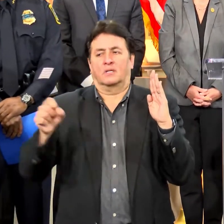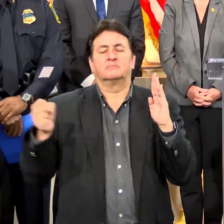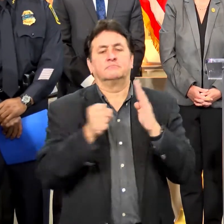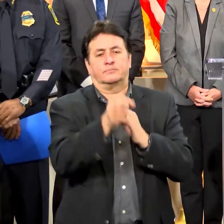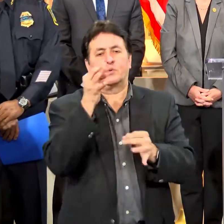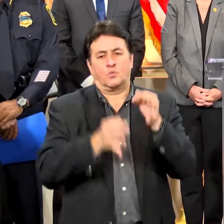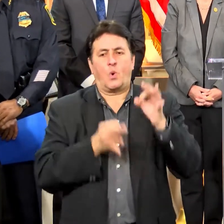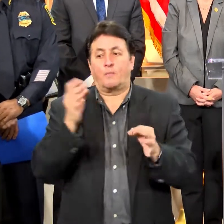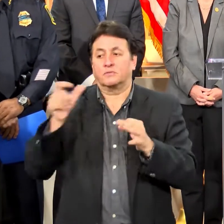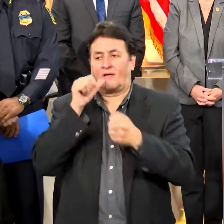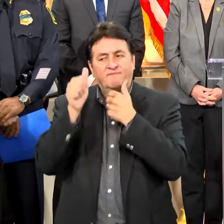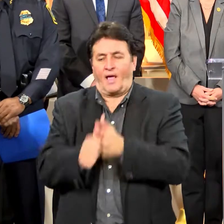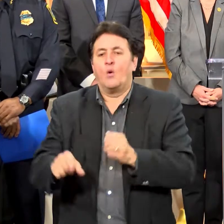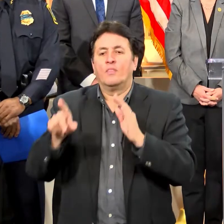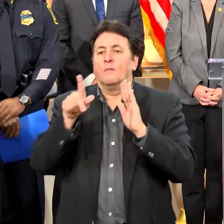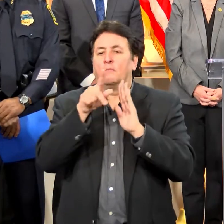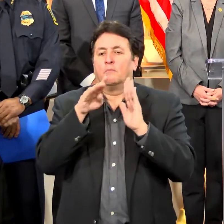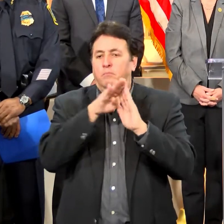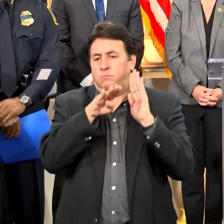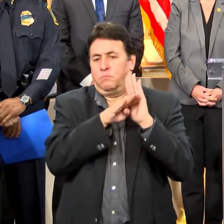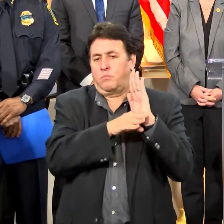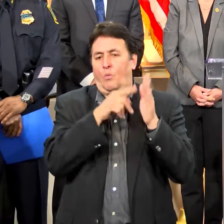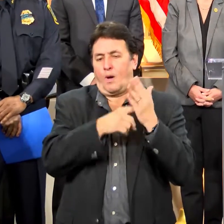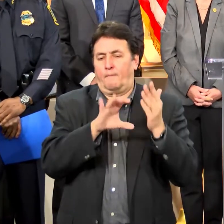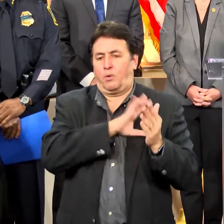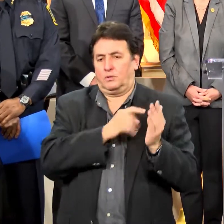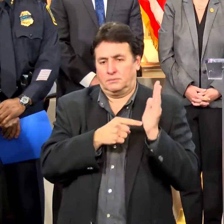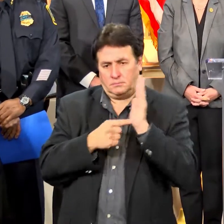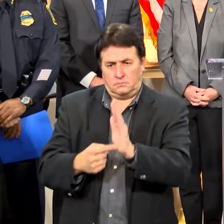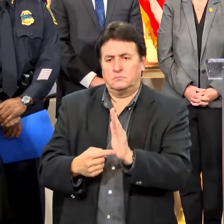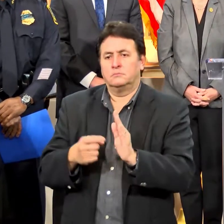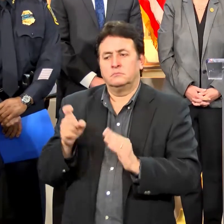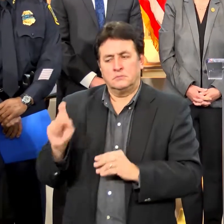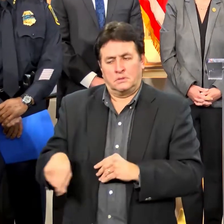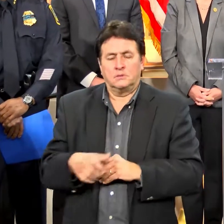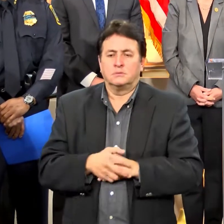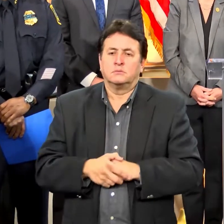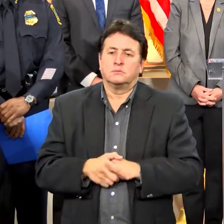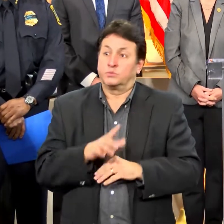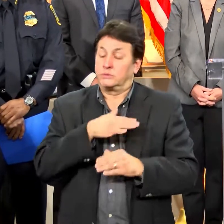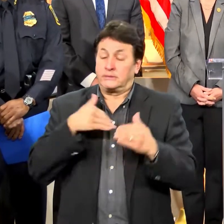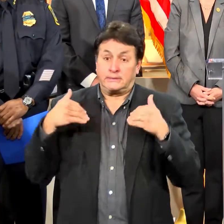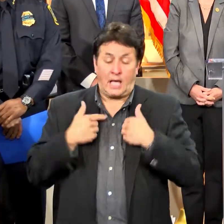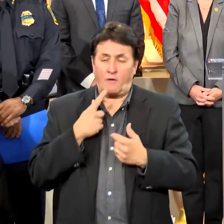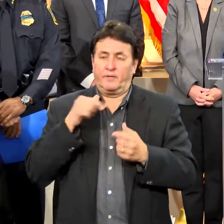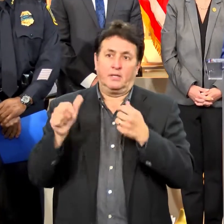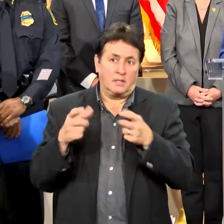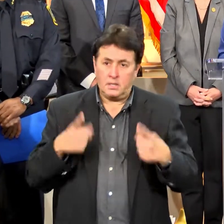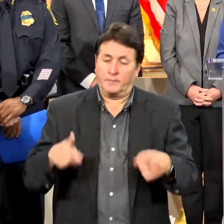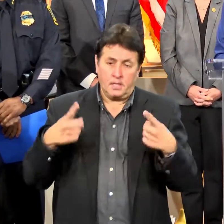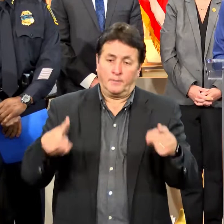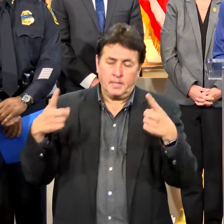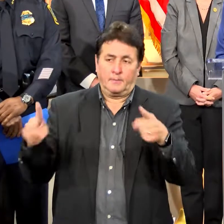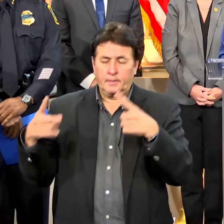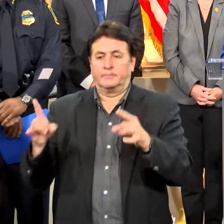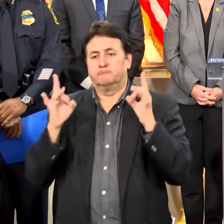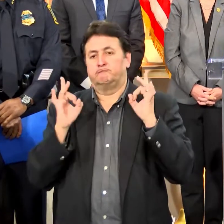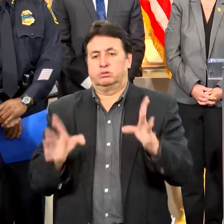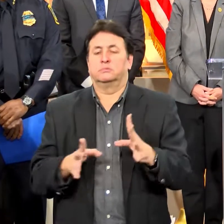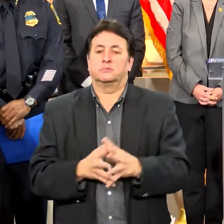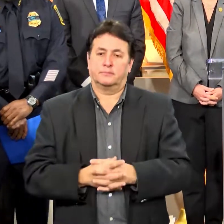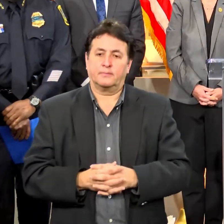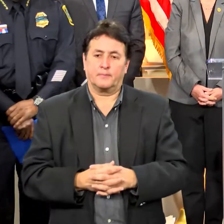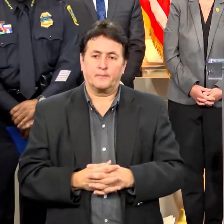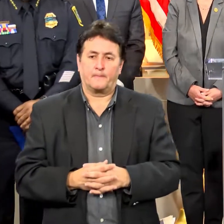out. Even with pandemic restrictions, this past year alone, the city successfully closed 8 massage parlors